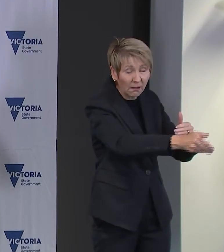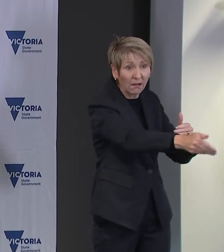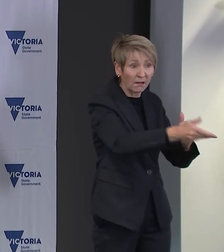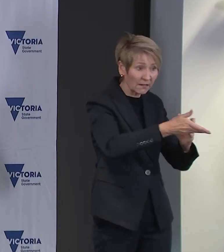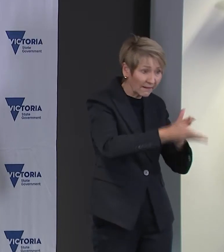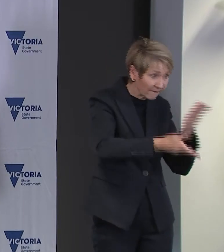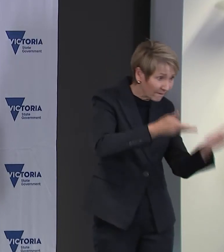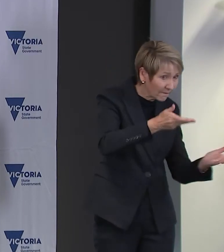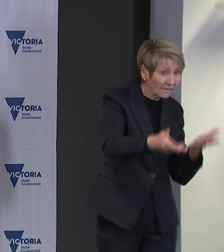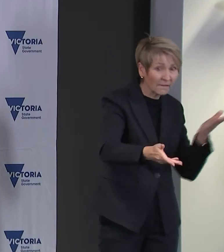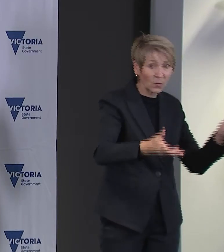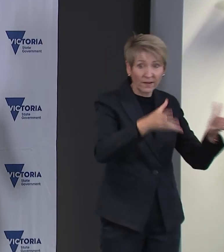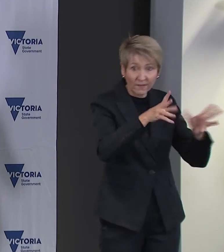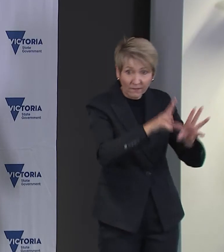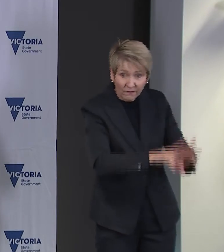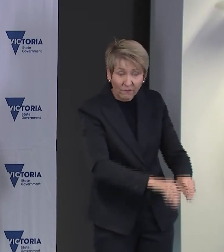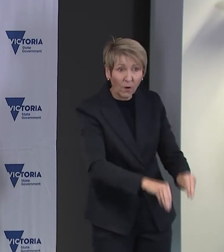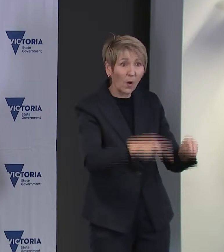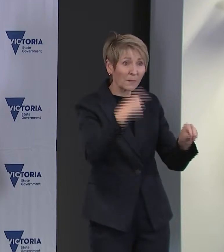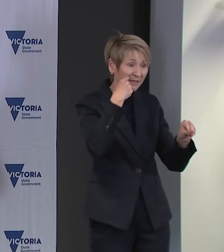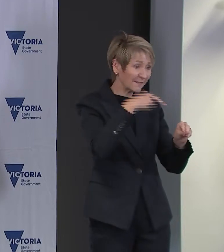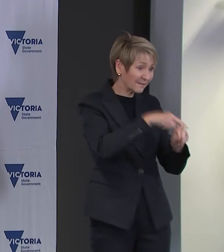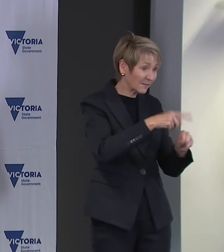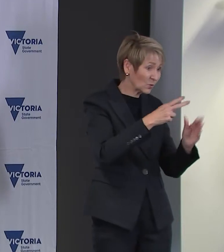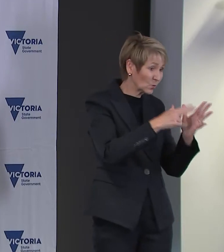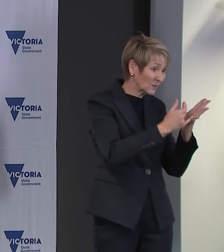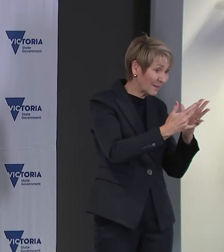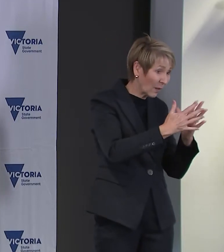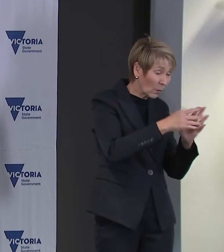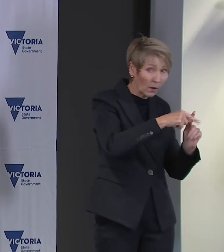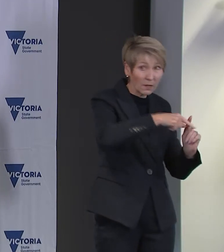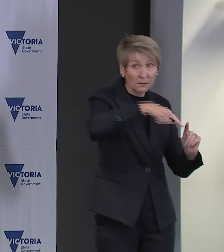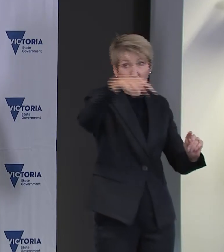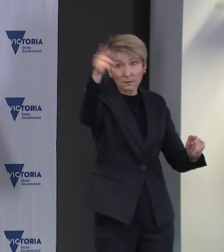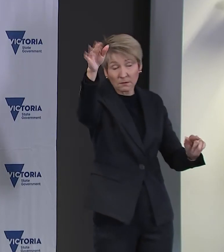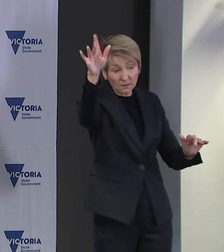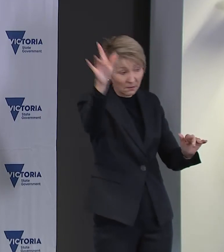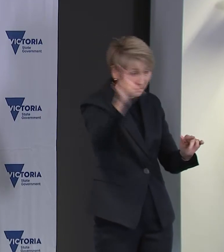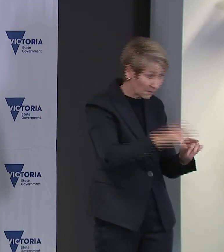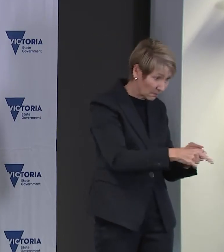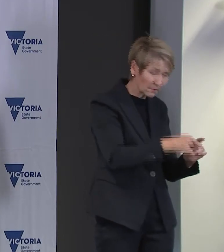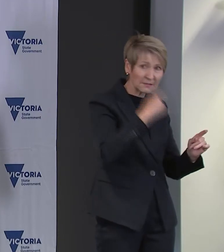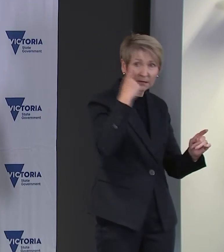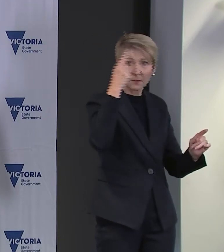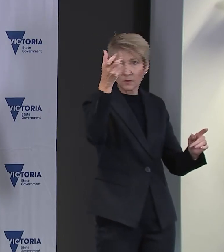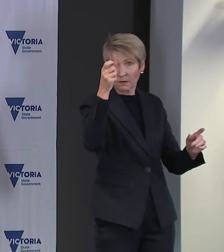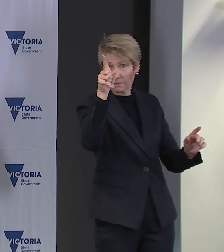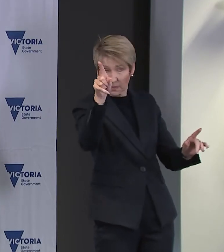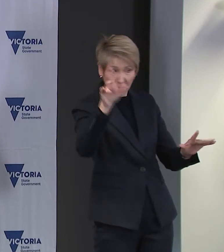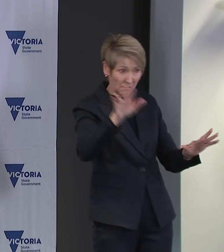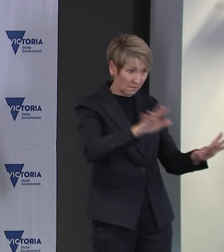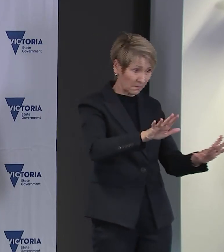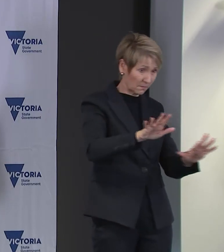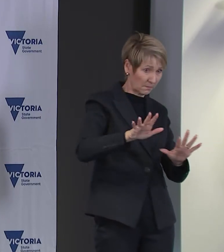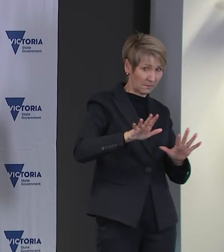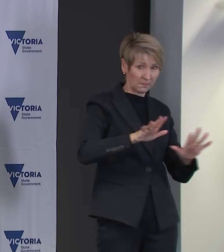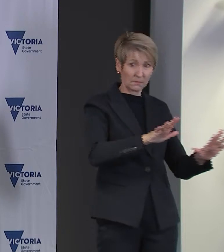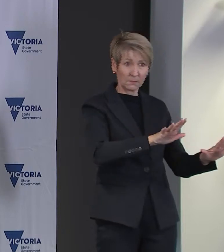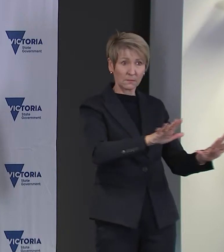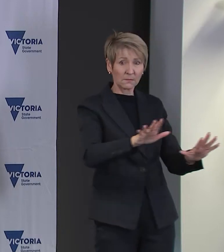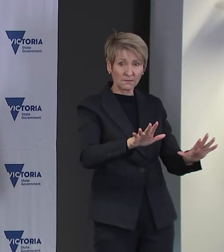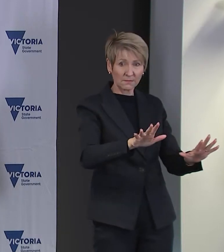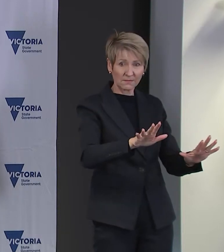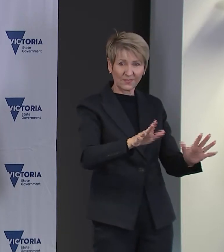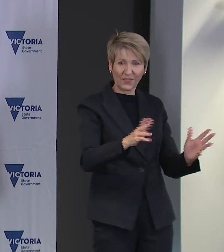from, have we seen any upstream outbreaks, have we closed off the downstream